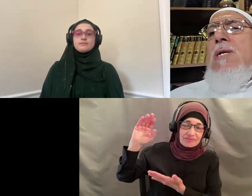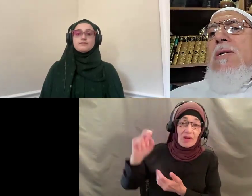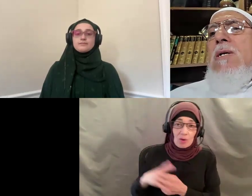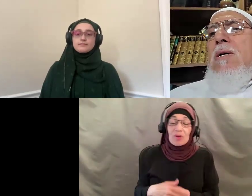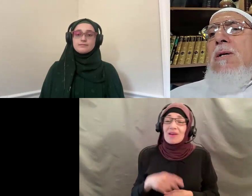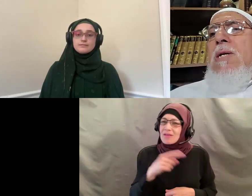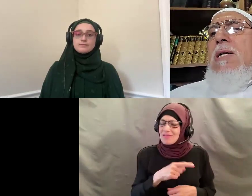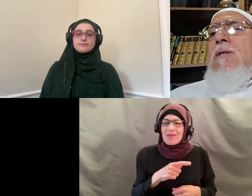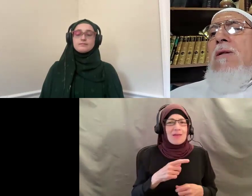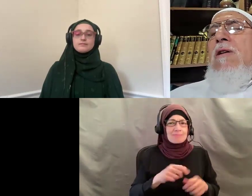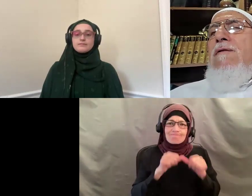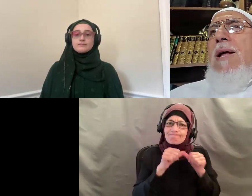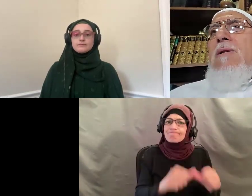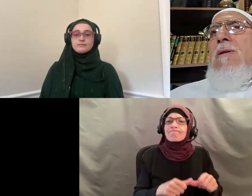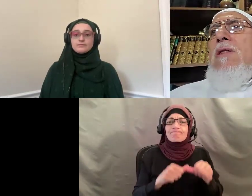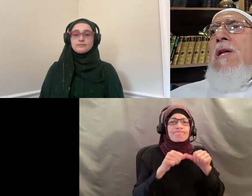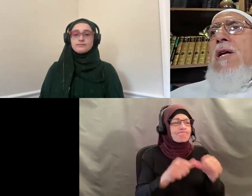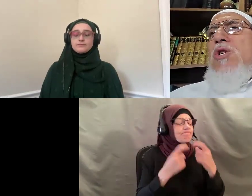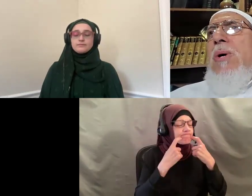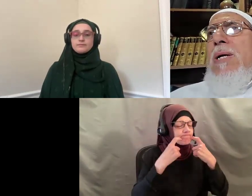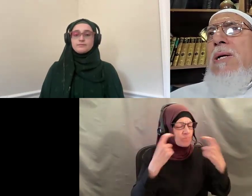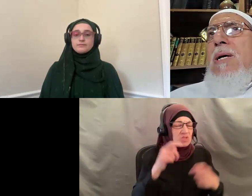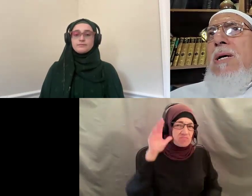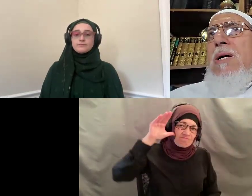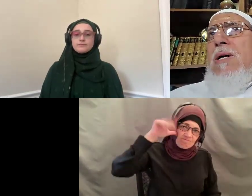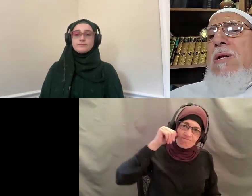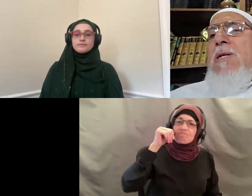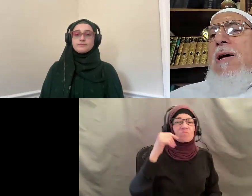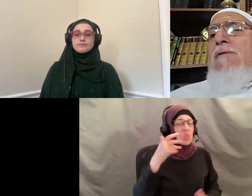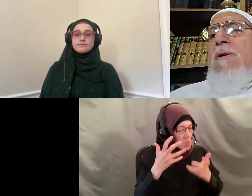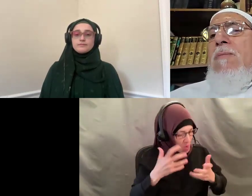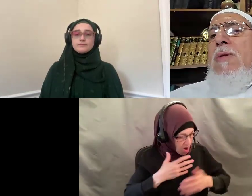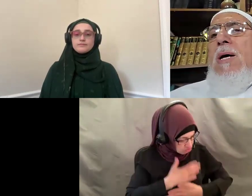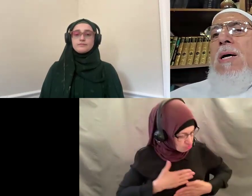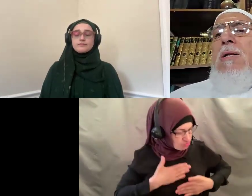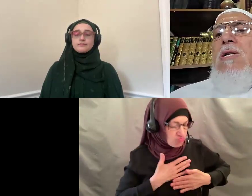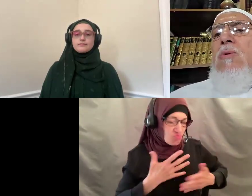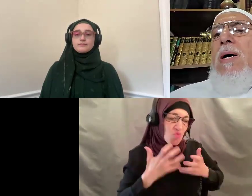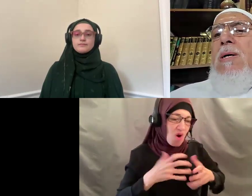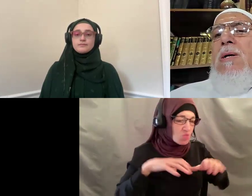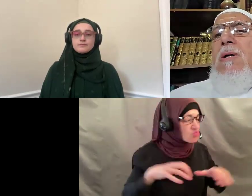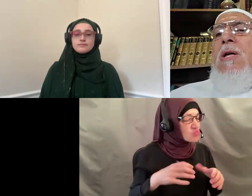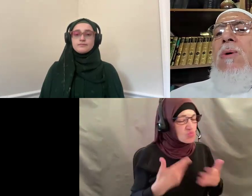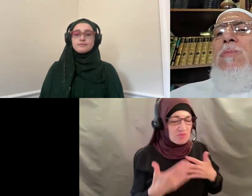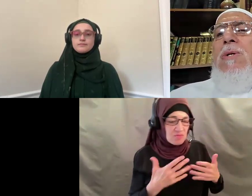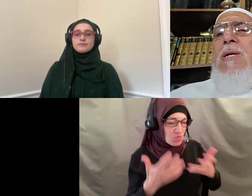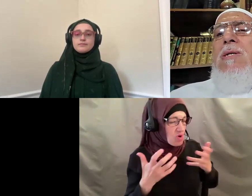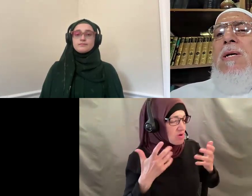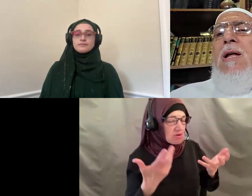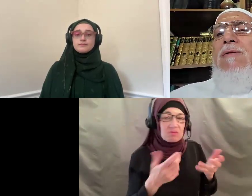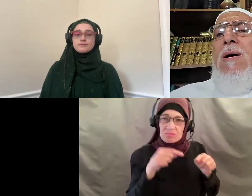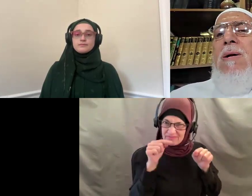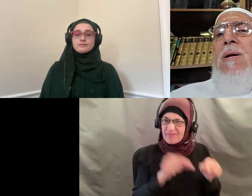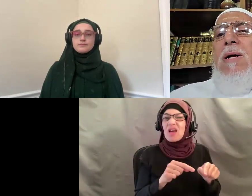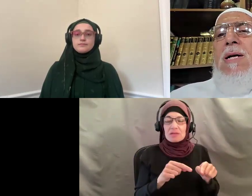of sins that they felt that they enjoyed in this life, and that's why they will persist